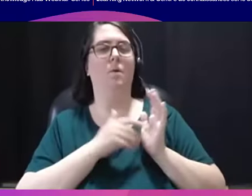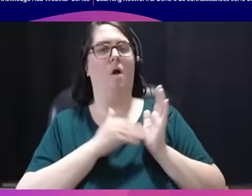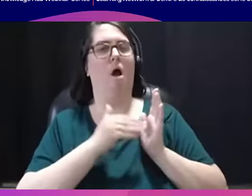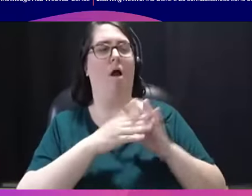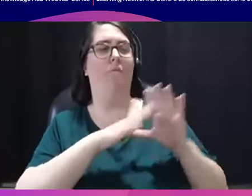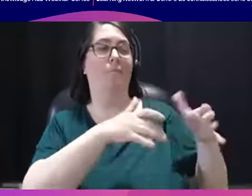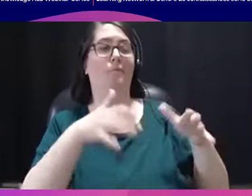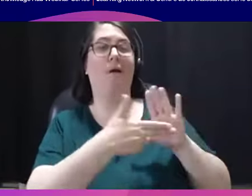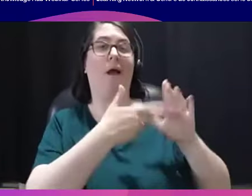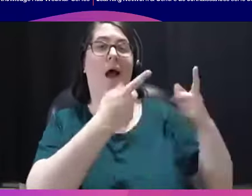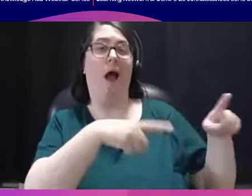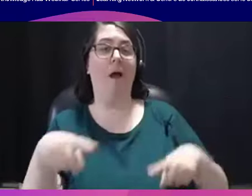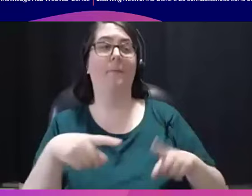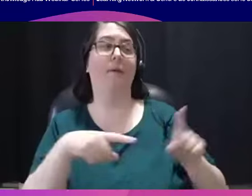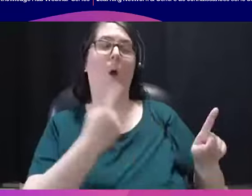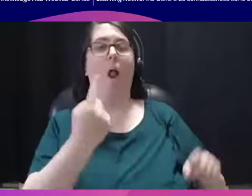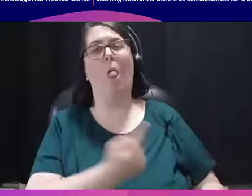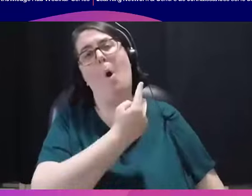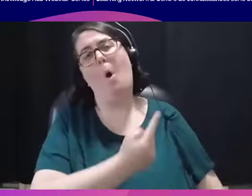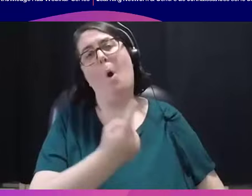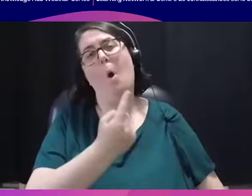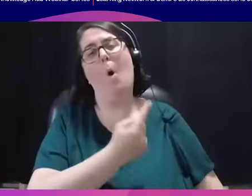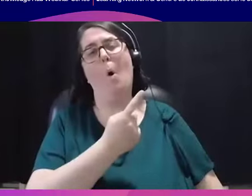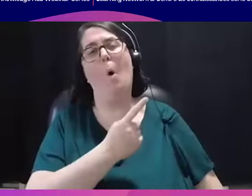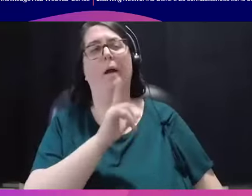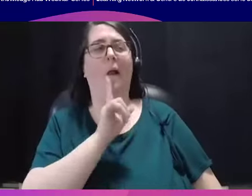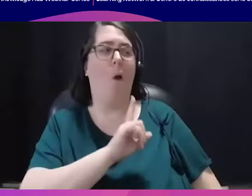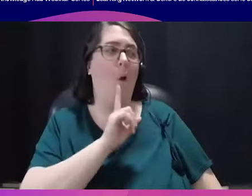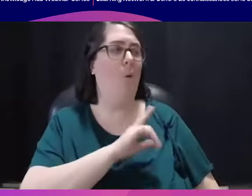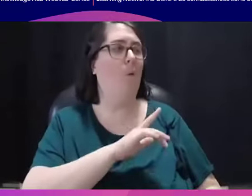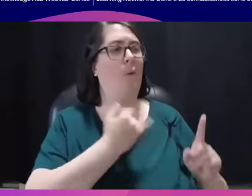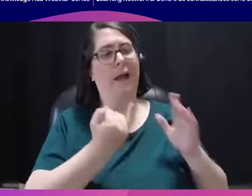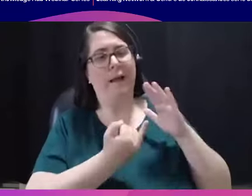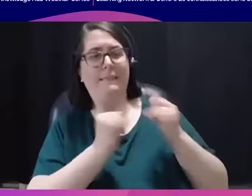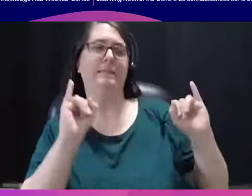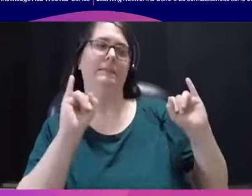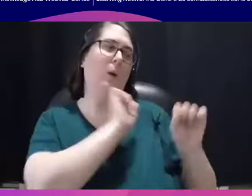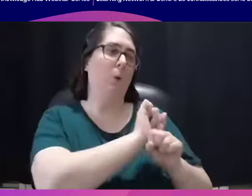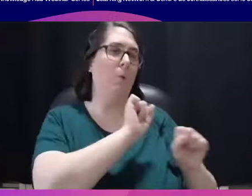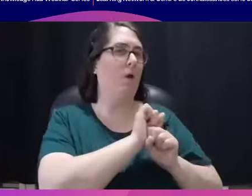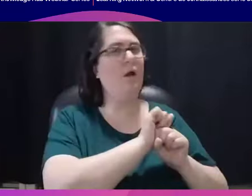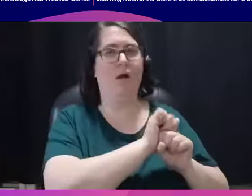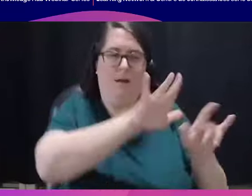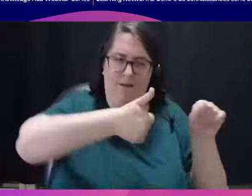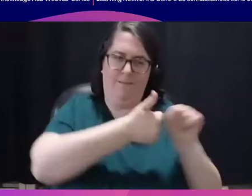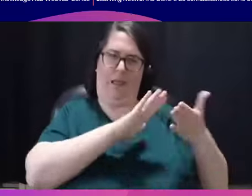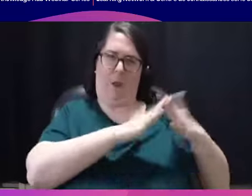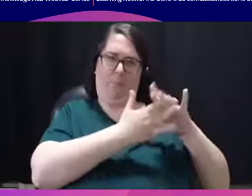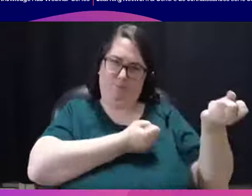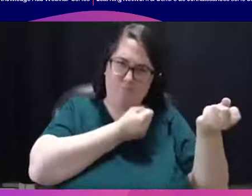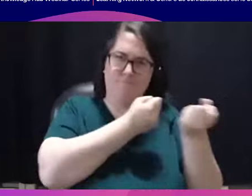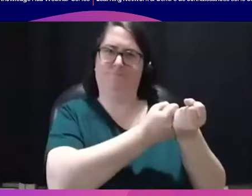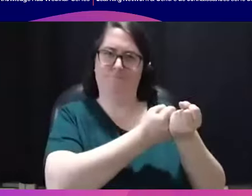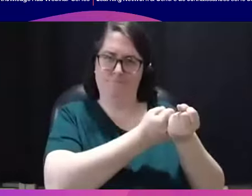these incel actors as lone wolf actors that work by themselves, without understanding the larger community behind them and the larger